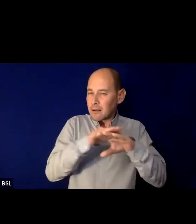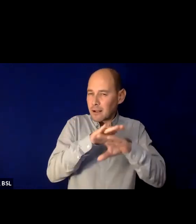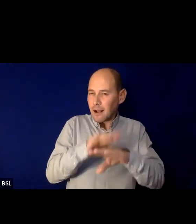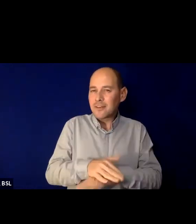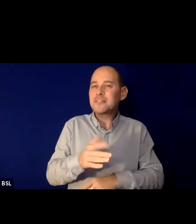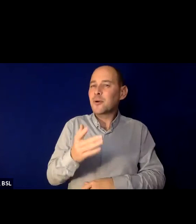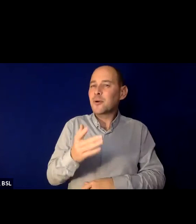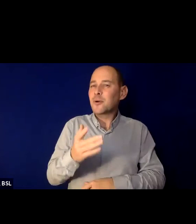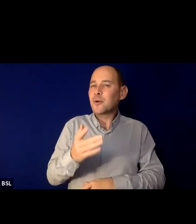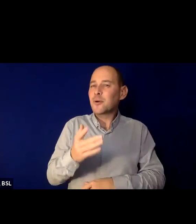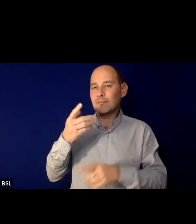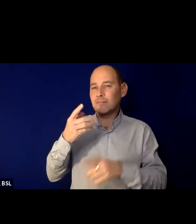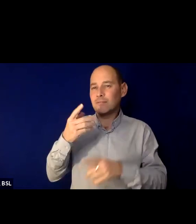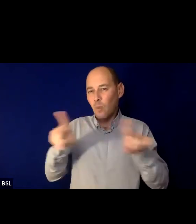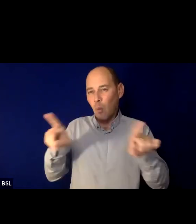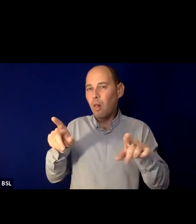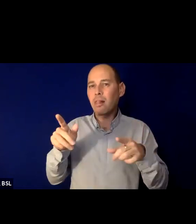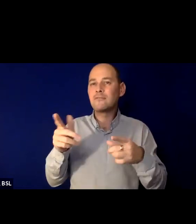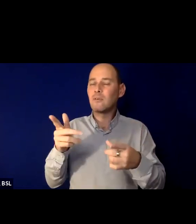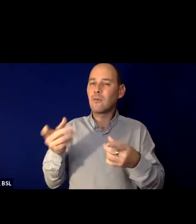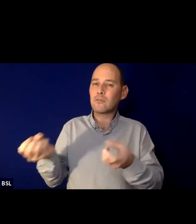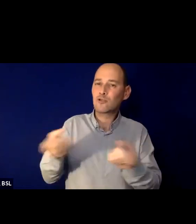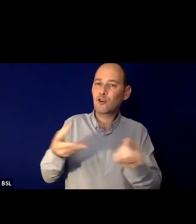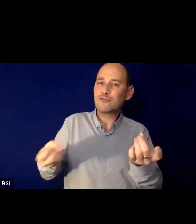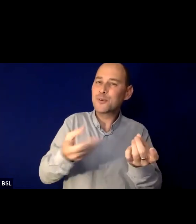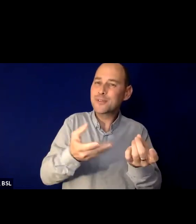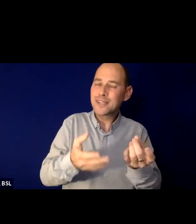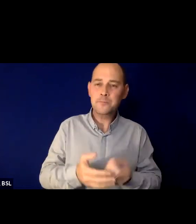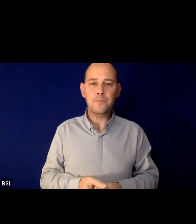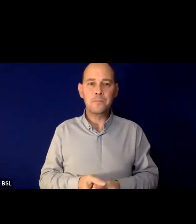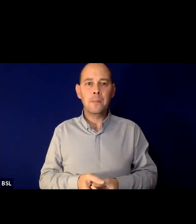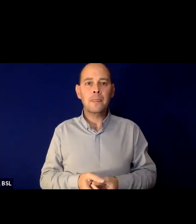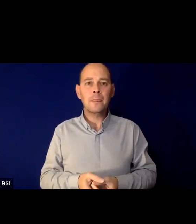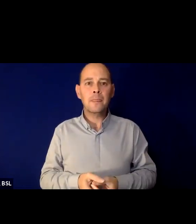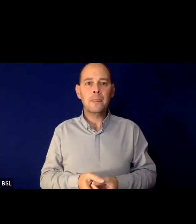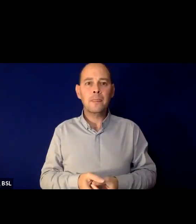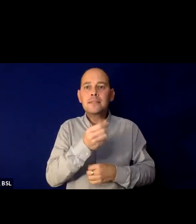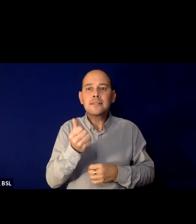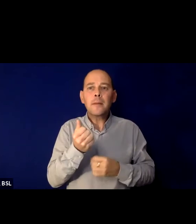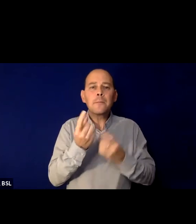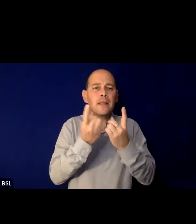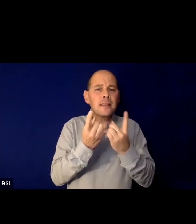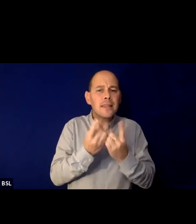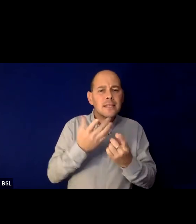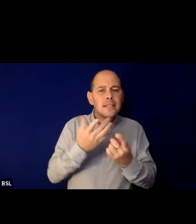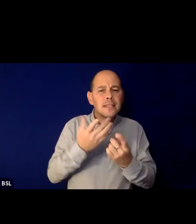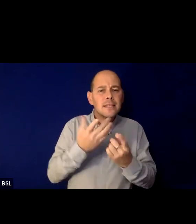everybody for doing that. I think there were a couple of things that I wanted to